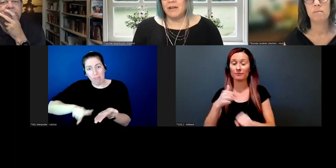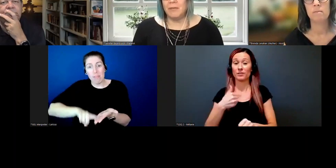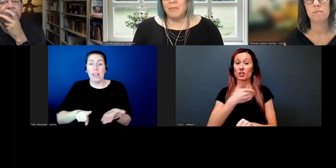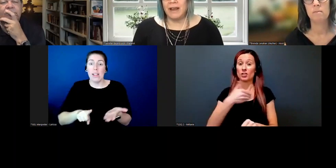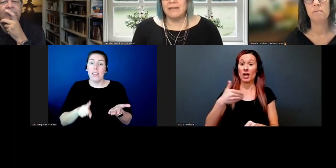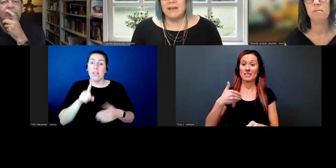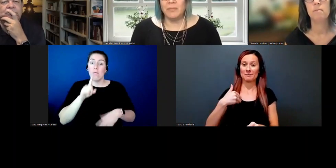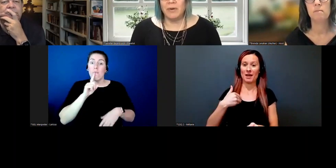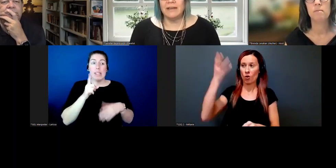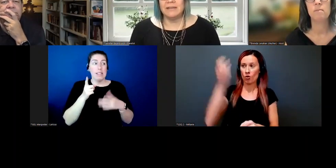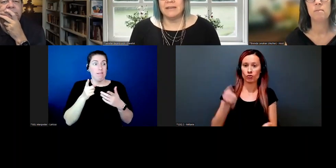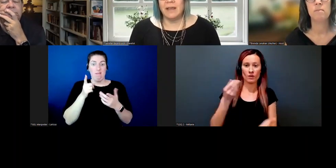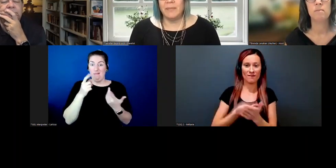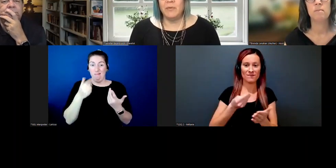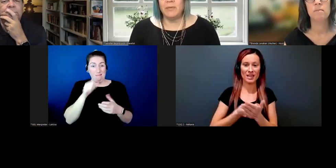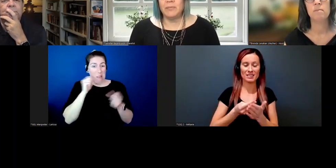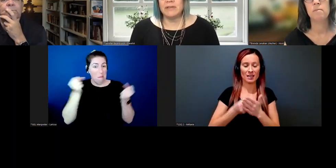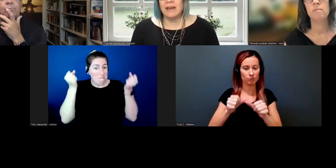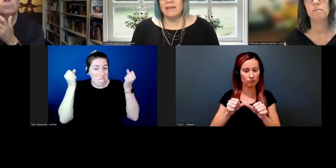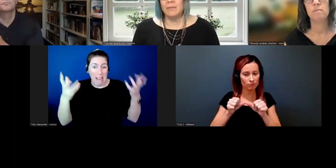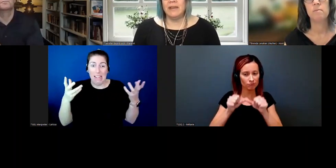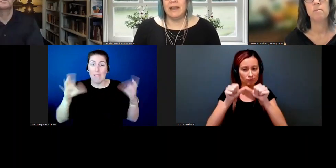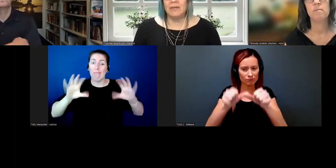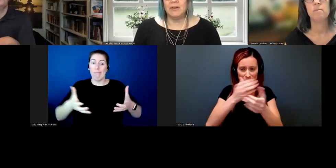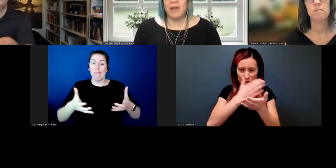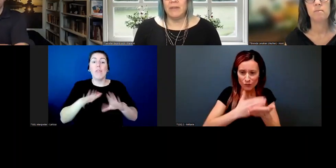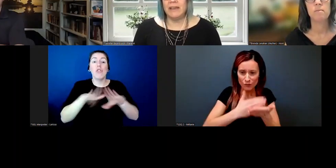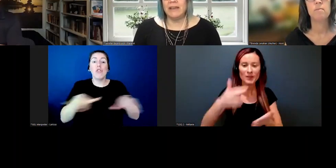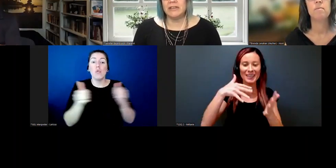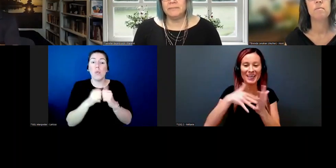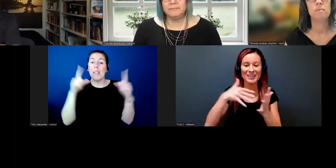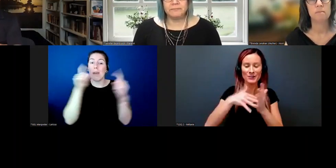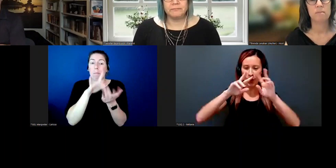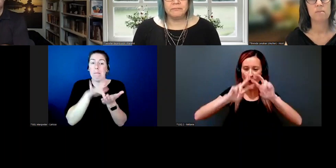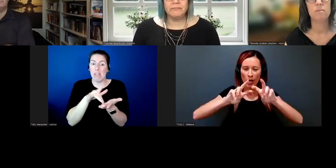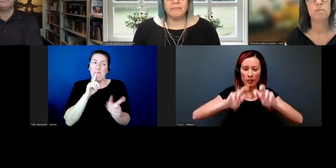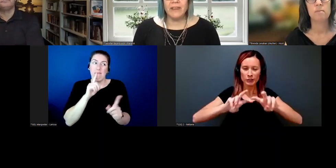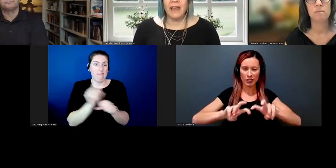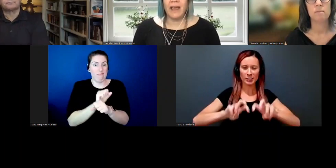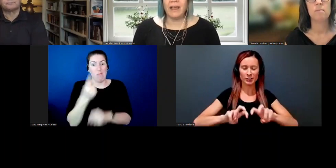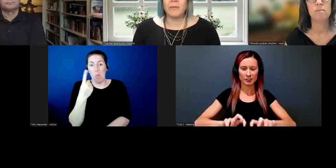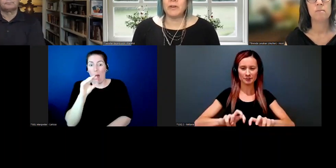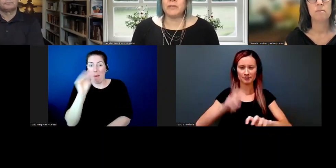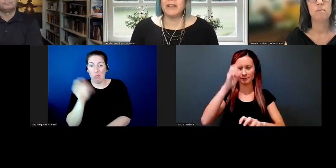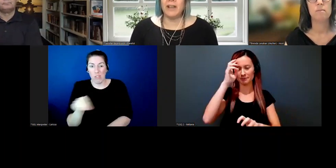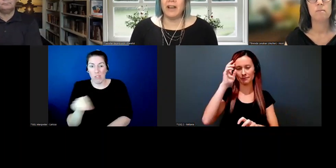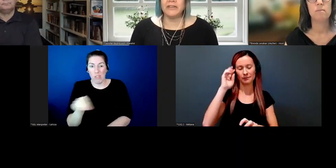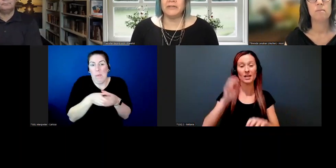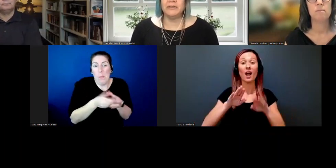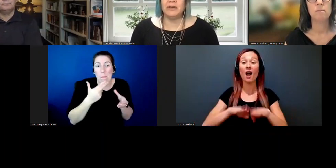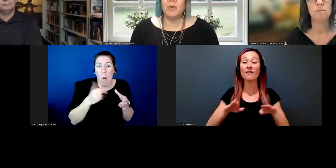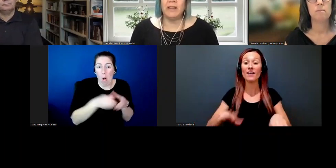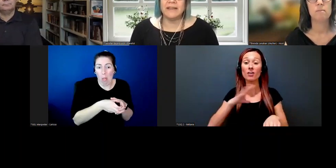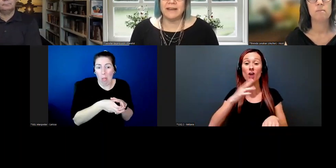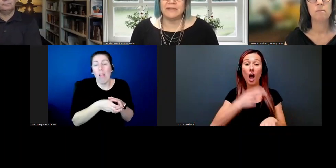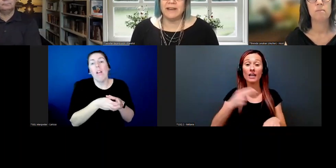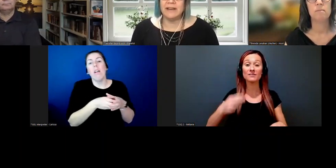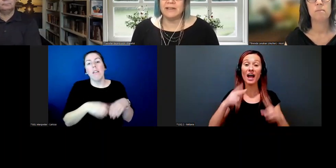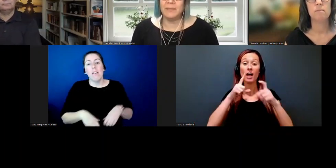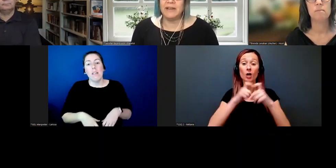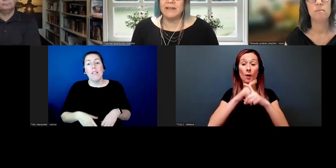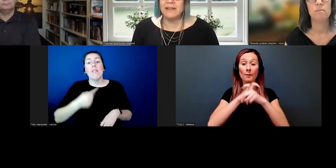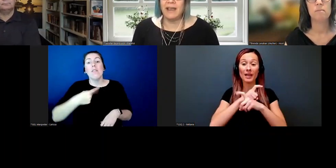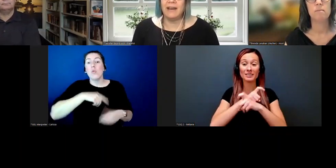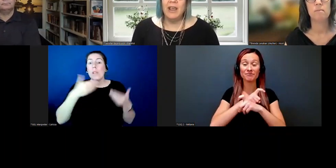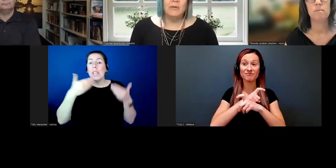medical complexity comprise about 1% of the pediatric population. We're doing a longitudinal qualitative study.